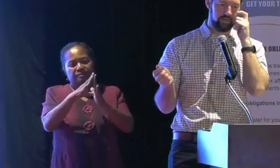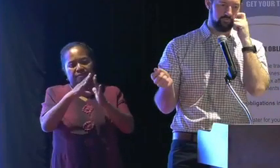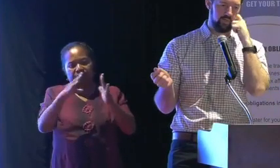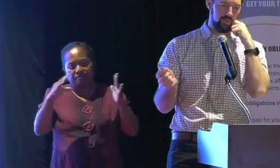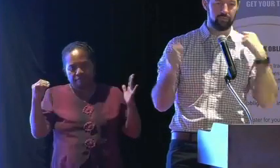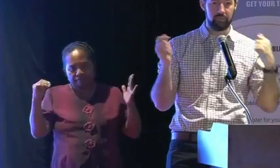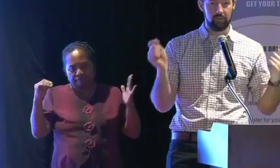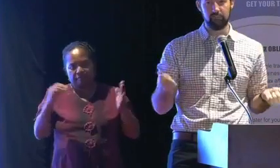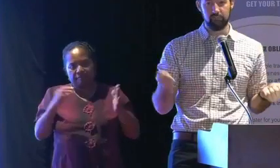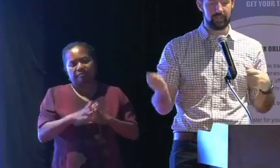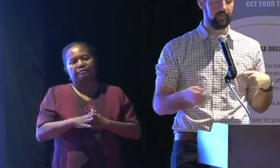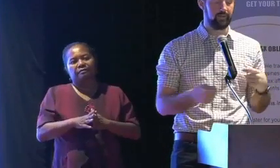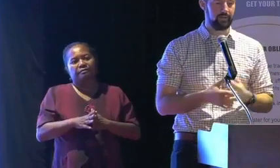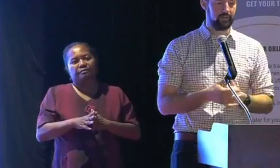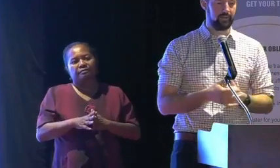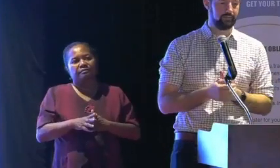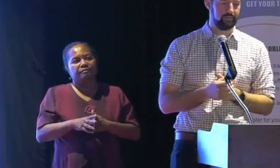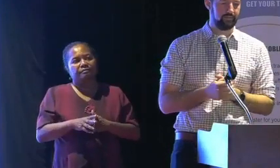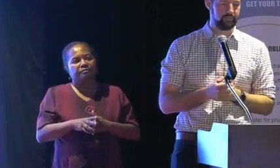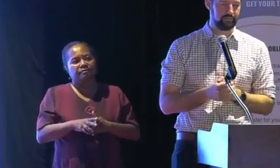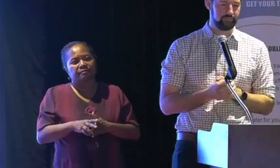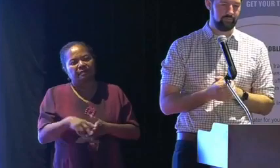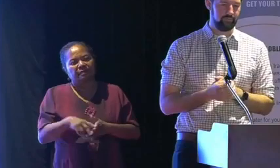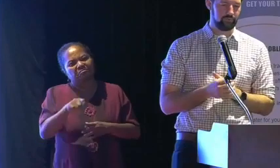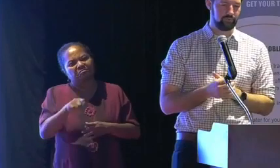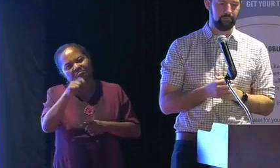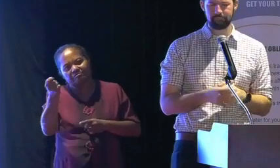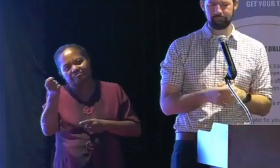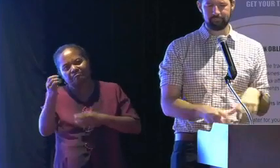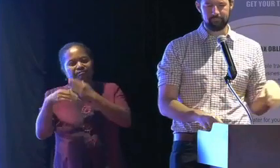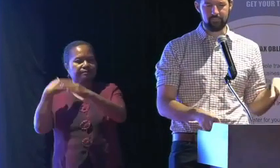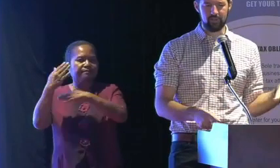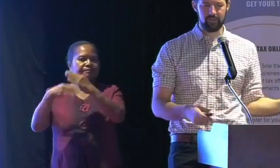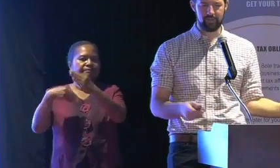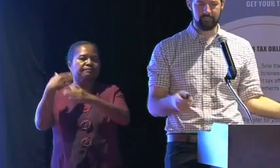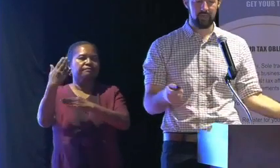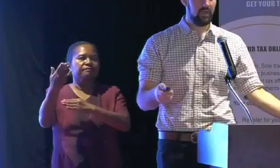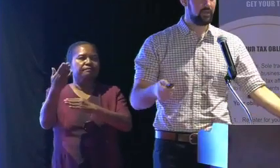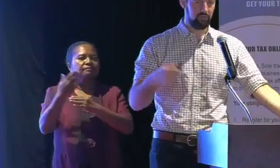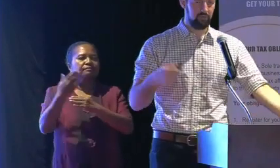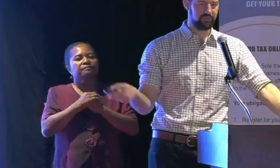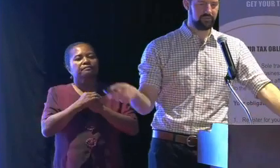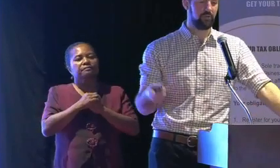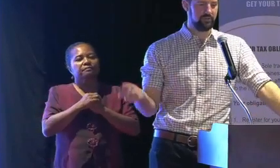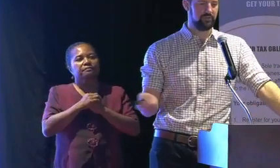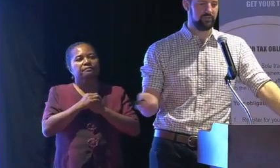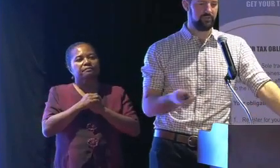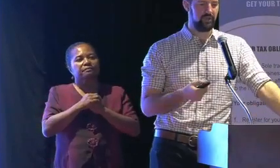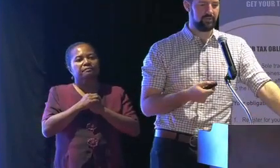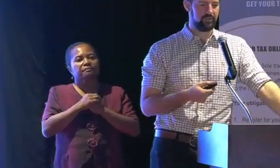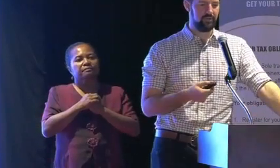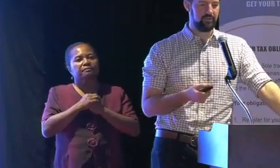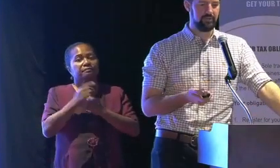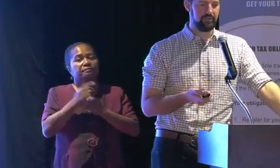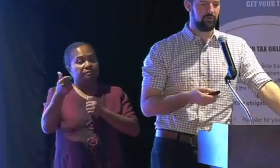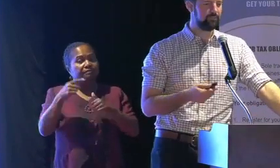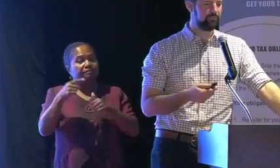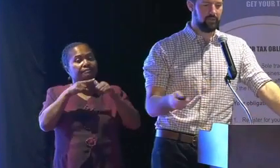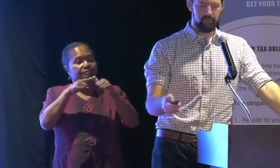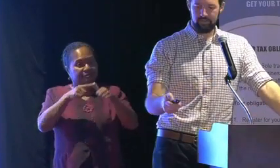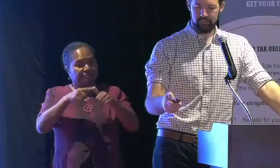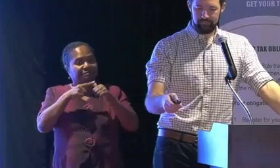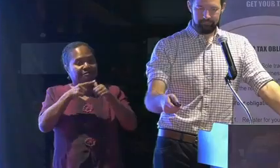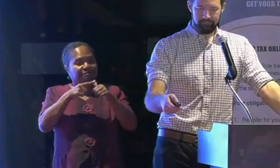Kundu card right now, but that will be coming in the future, I'm sure. Okay, and I'll answer any questions on that later